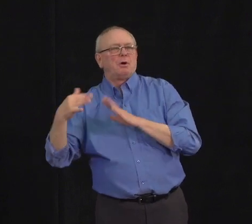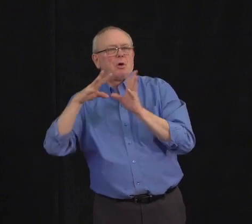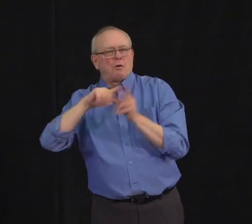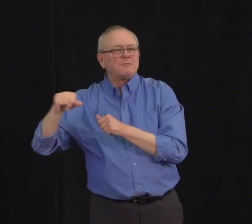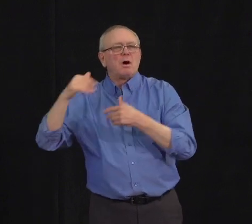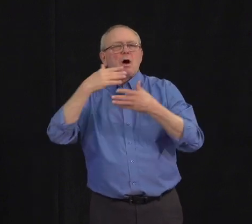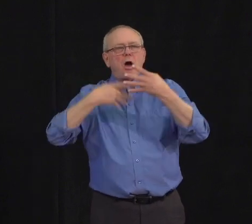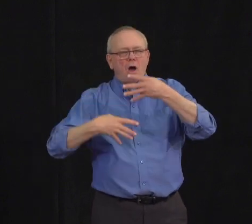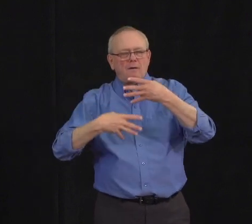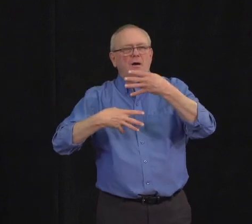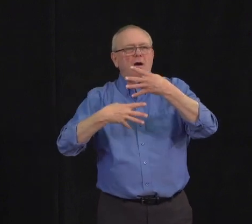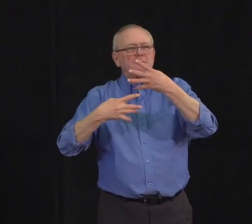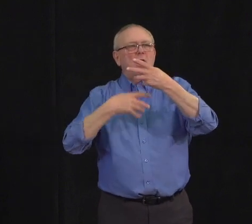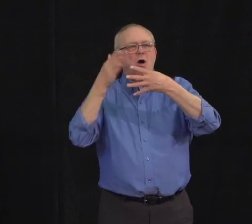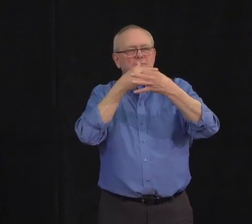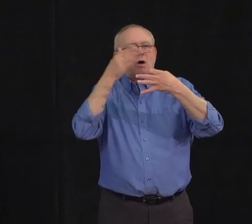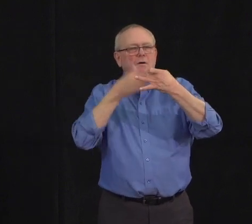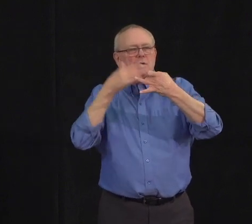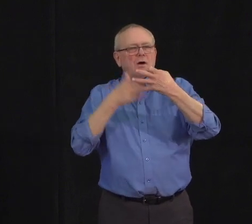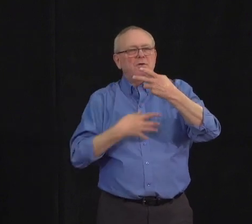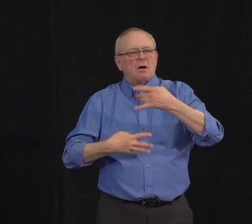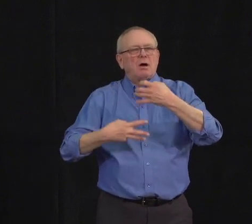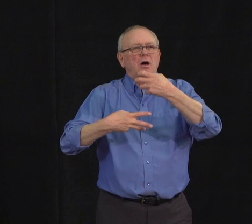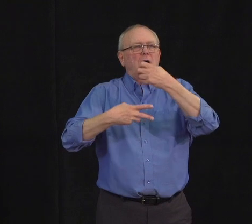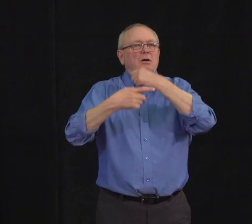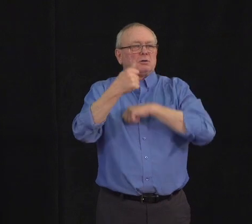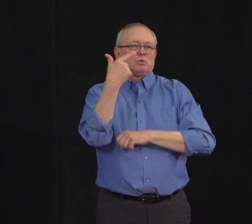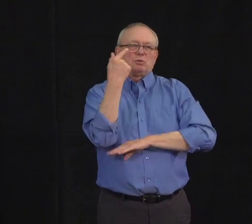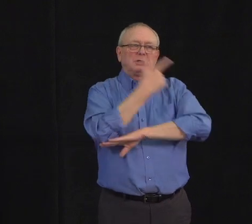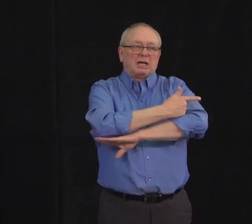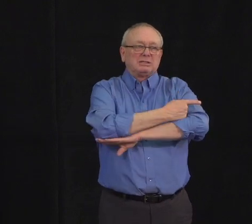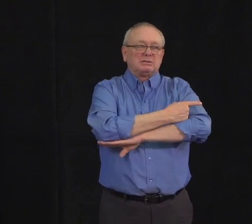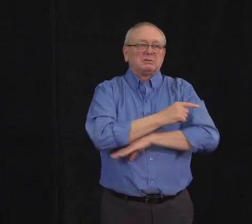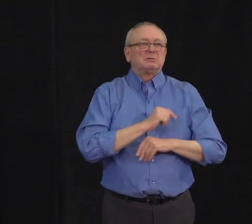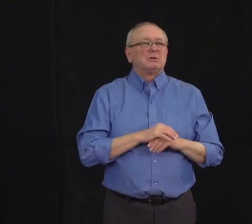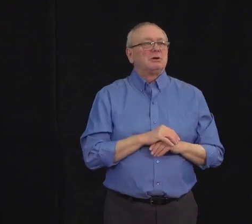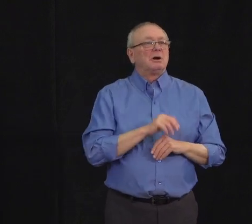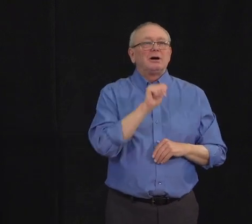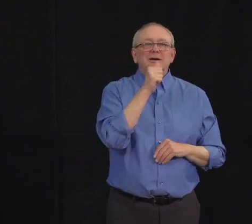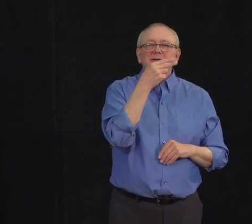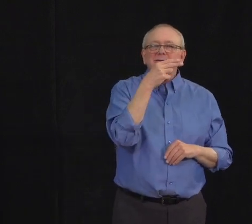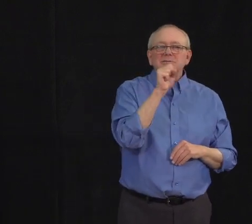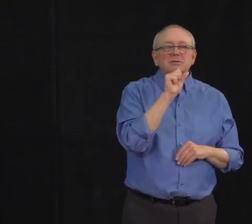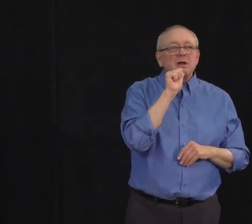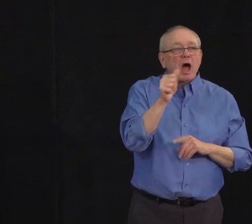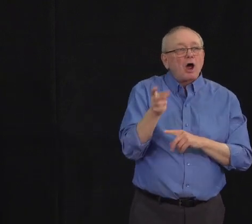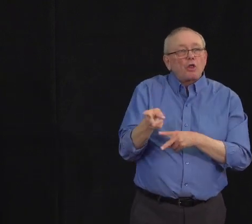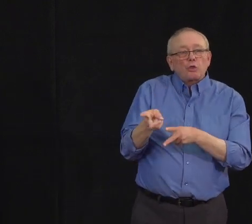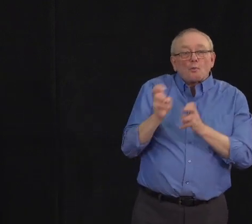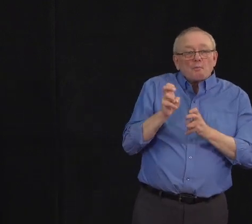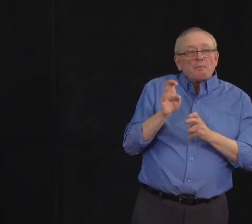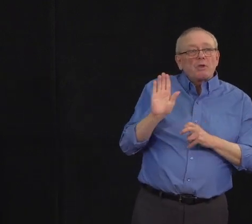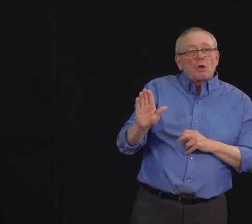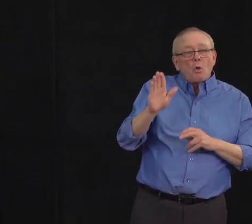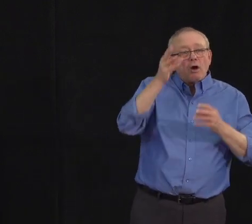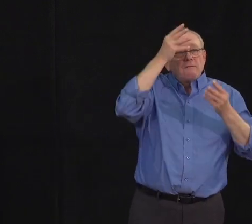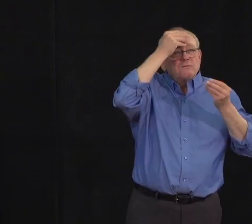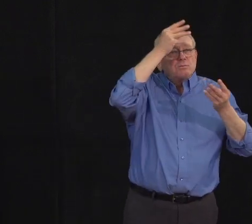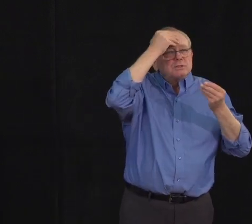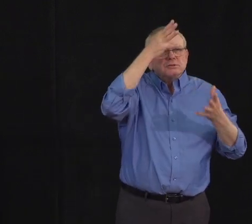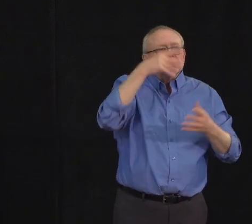to participate and consent to sharing the encrypted handshakes, those digital IDs, from the last 21